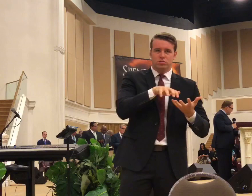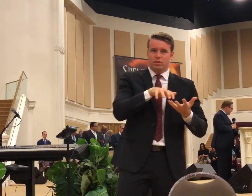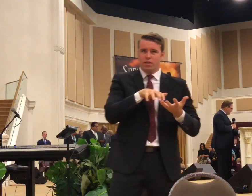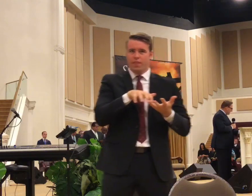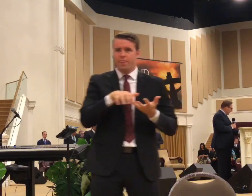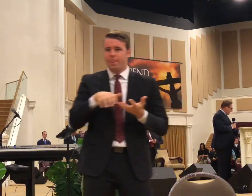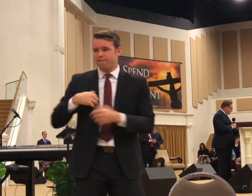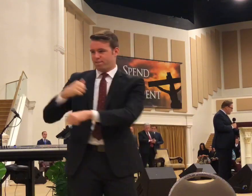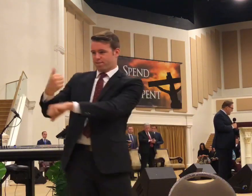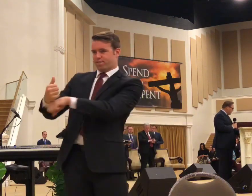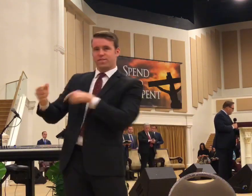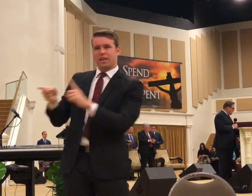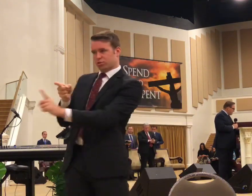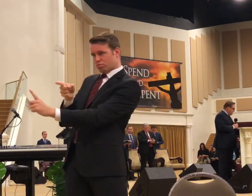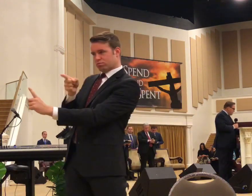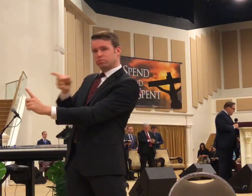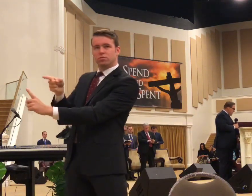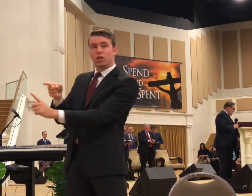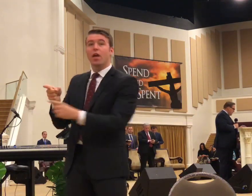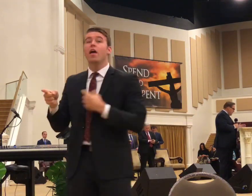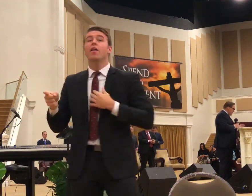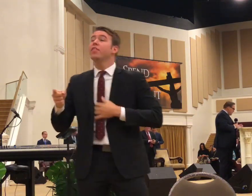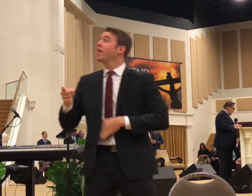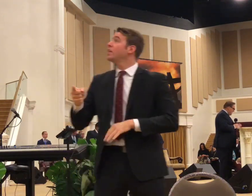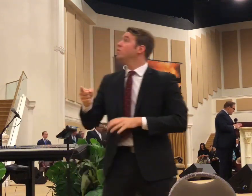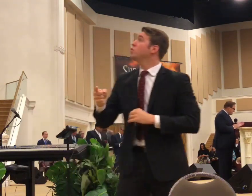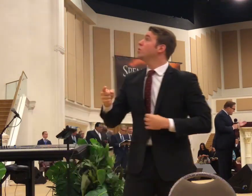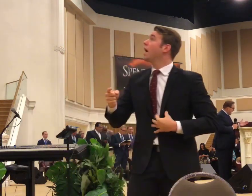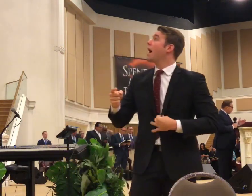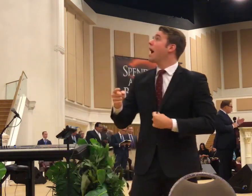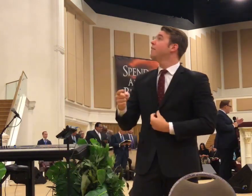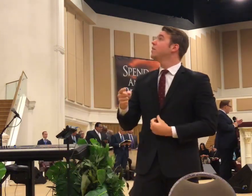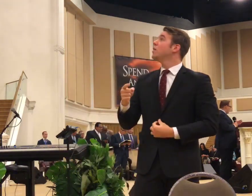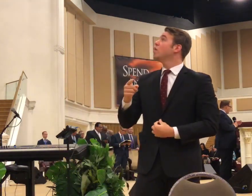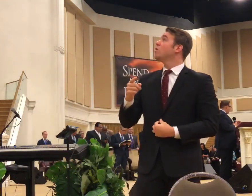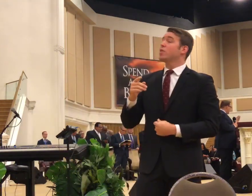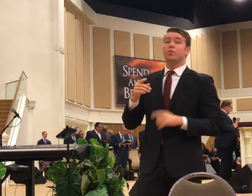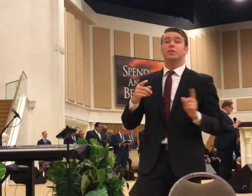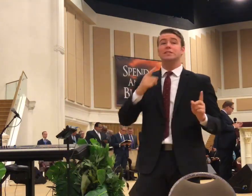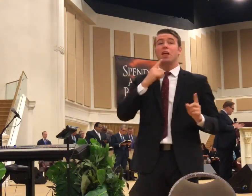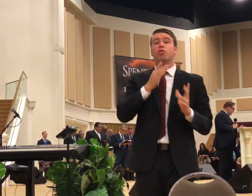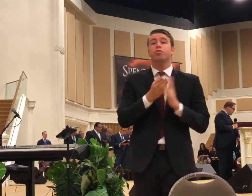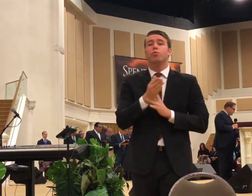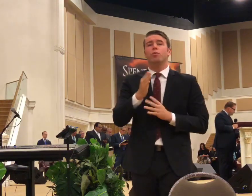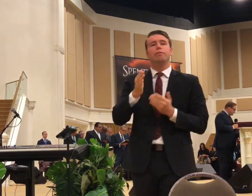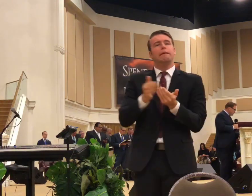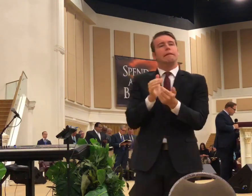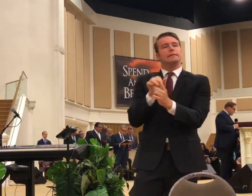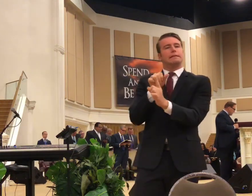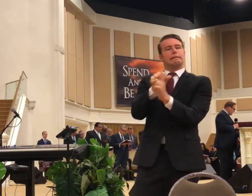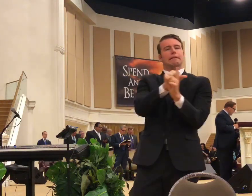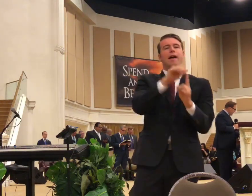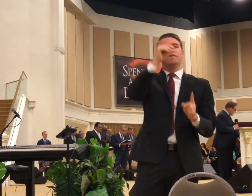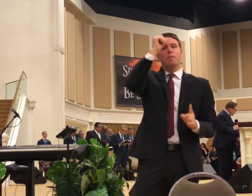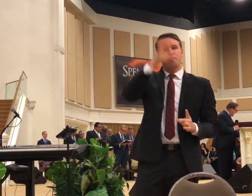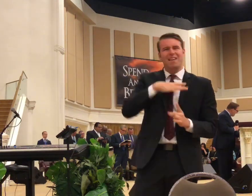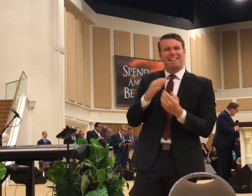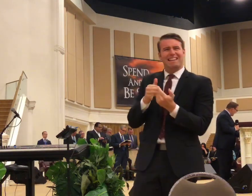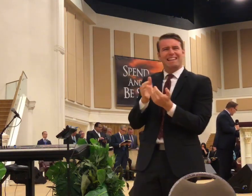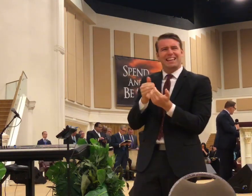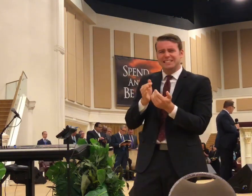there is those that, by the sleight of men, or the cunning of men,